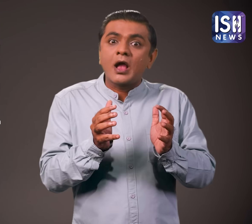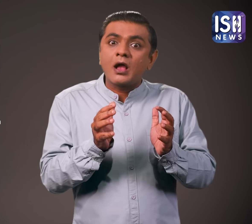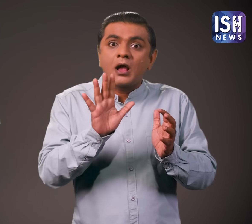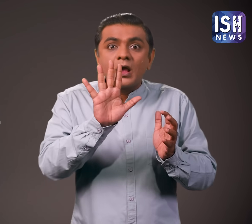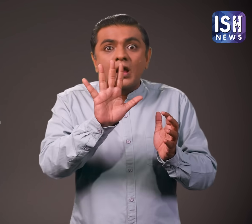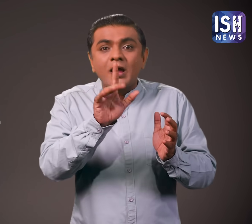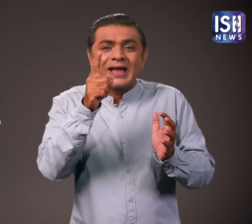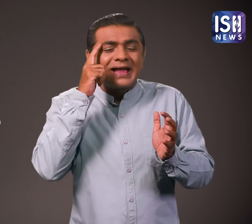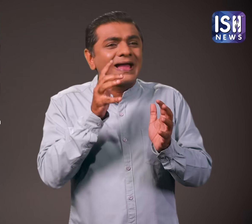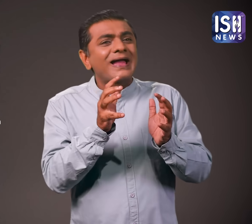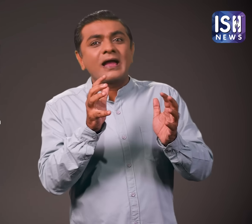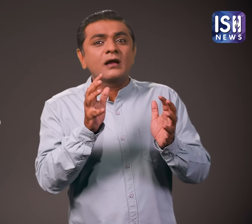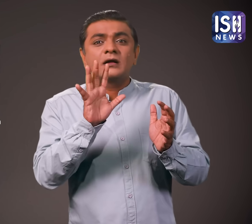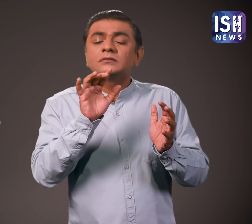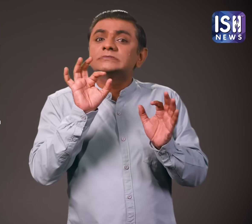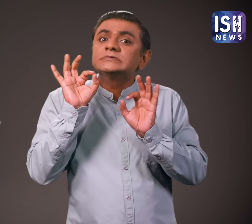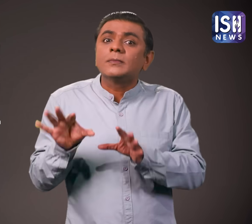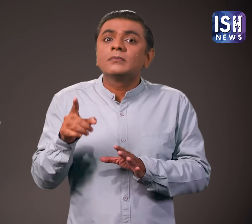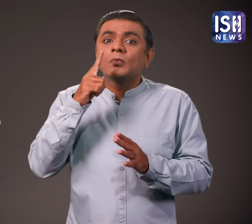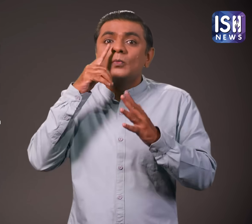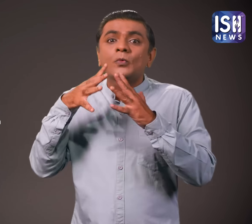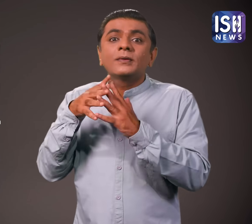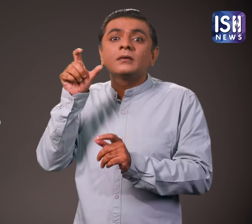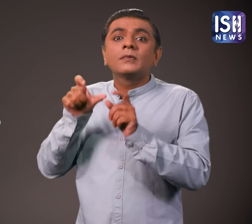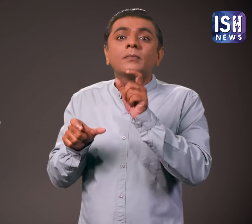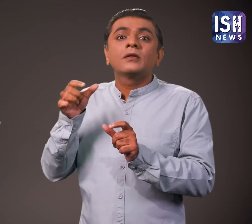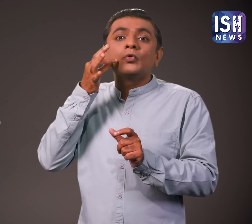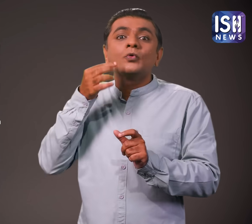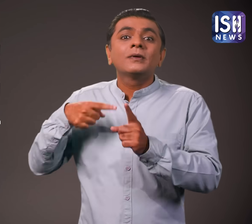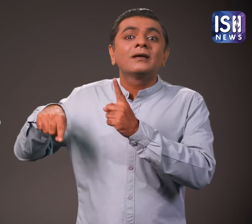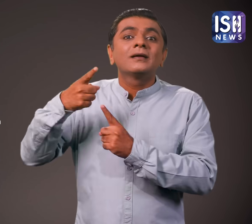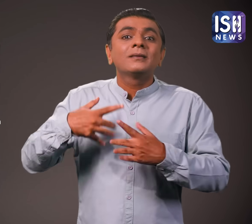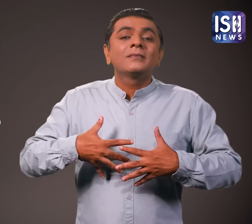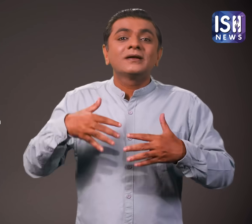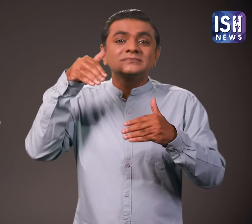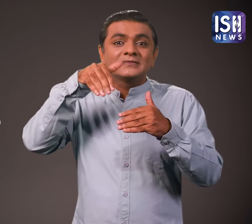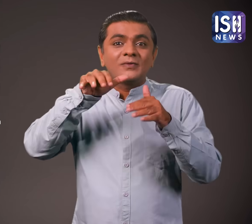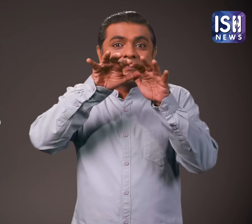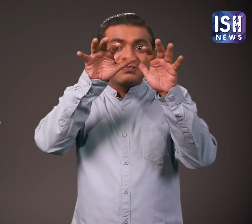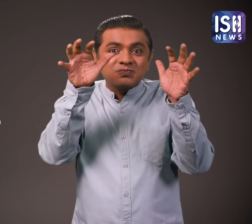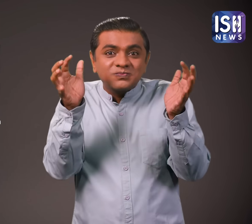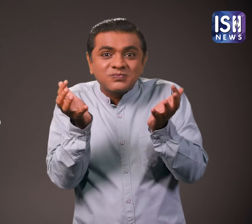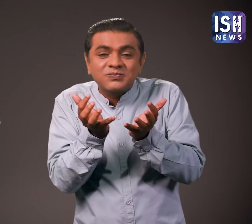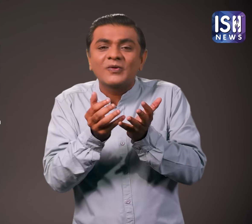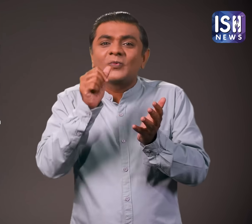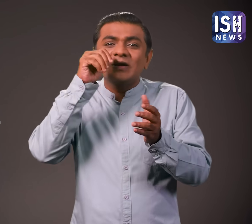The fetus is nourished through tubes and shielded in synthetic amniotic fluid, just like it happens in a woman's body.